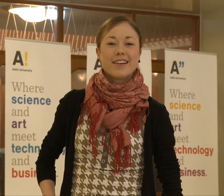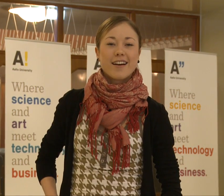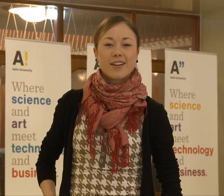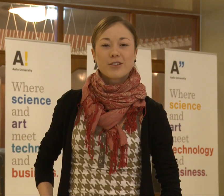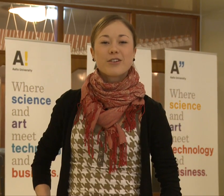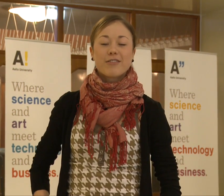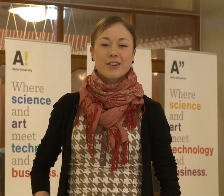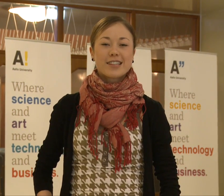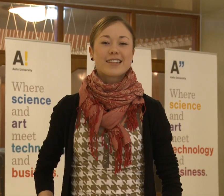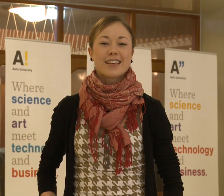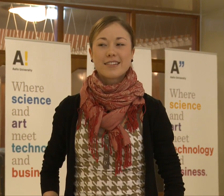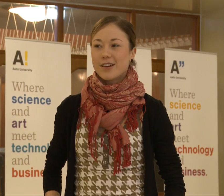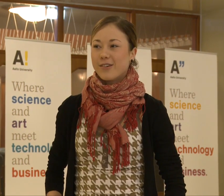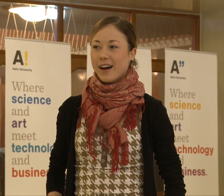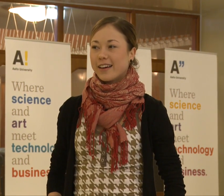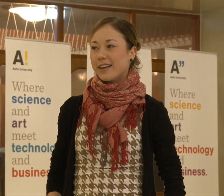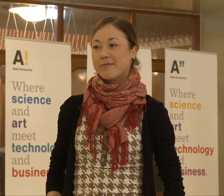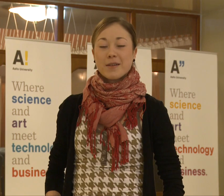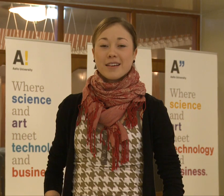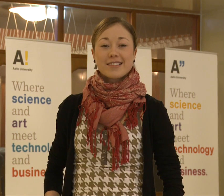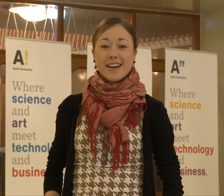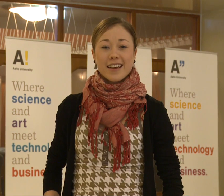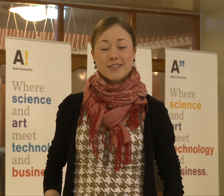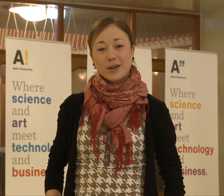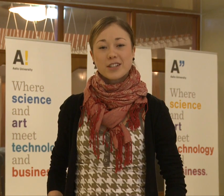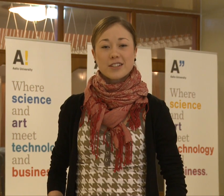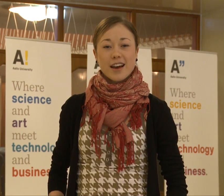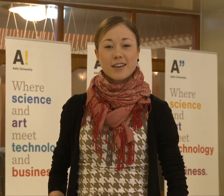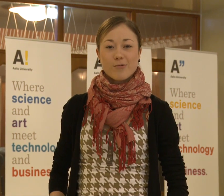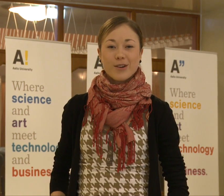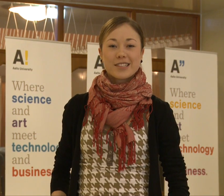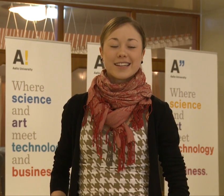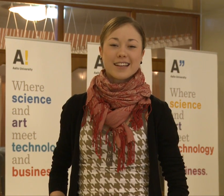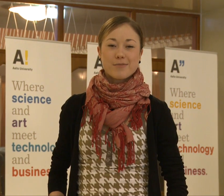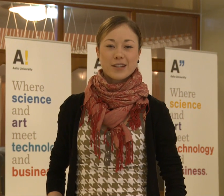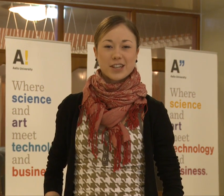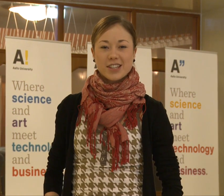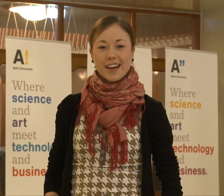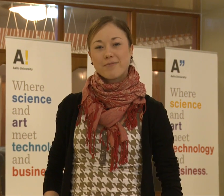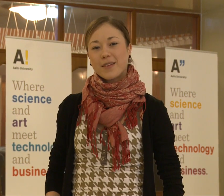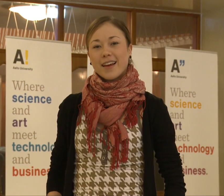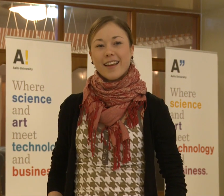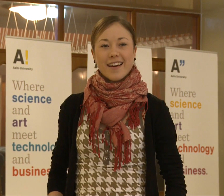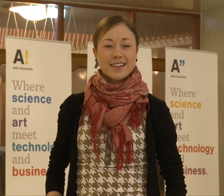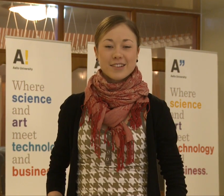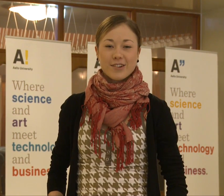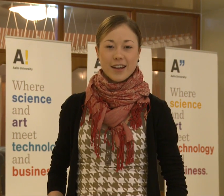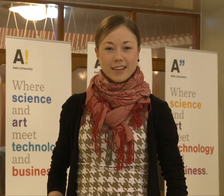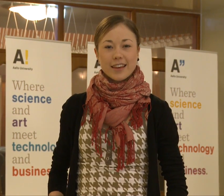in Aalto University So, I can study as much as I want and as much as I like So, I think